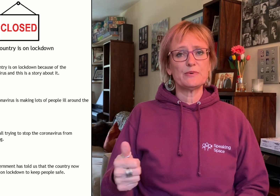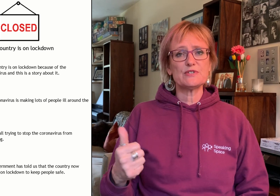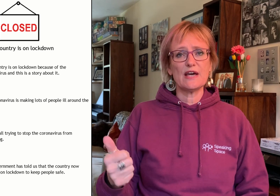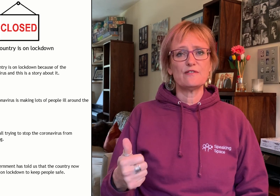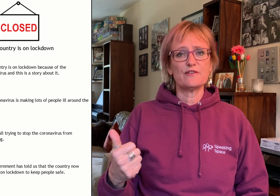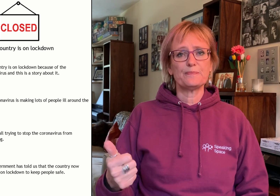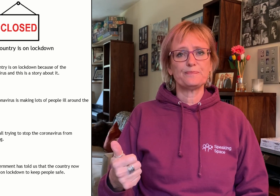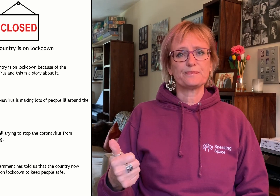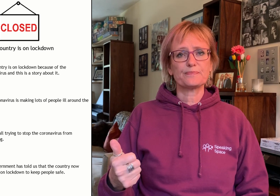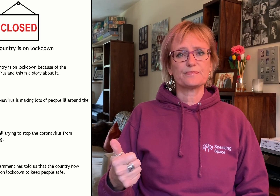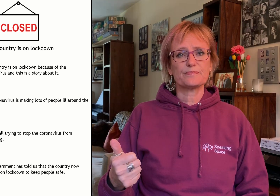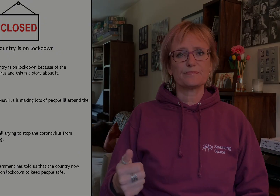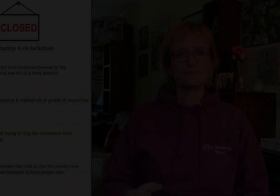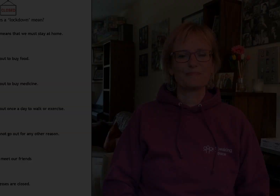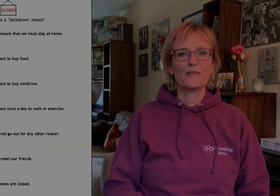keep people safe.